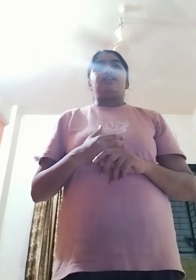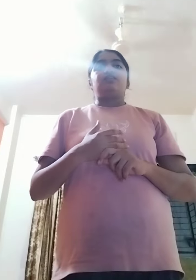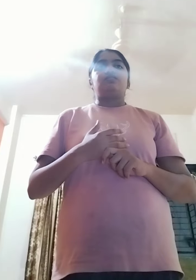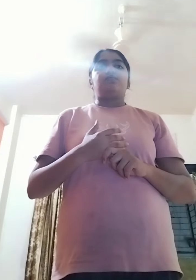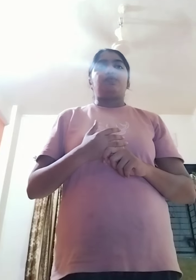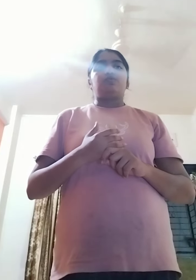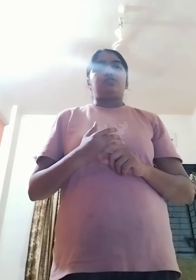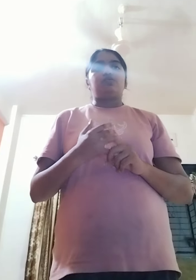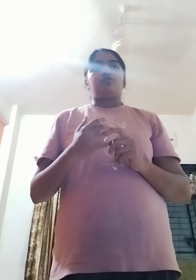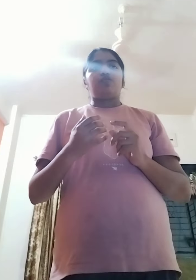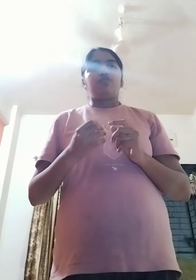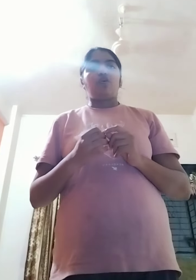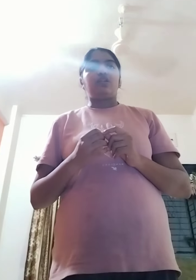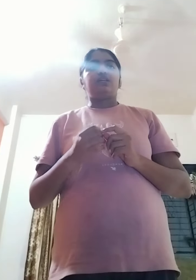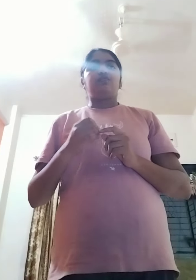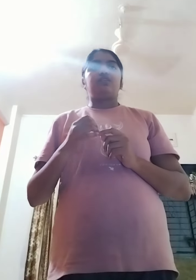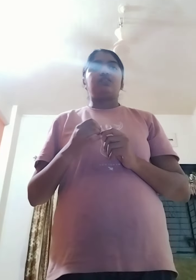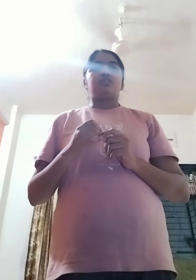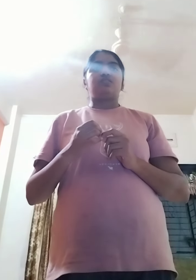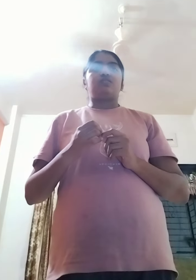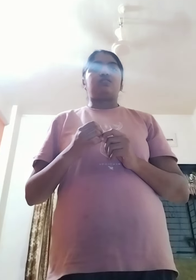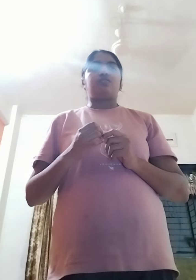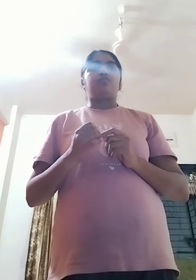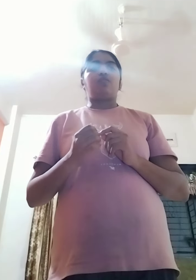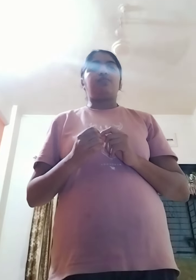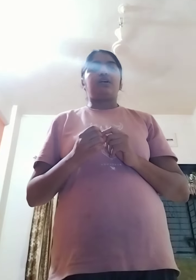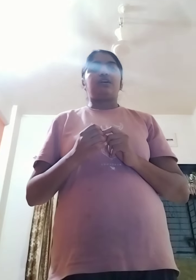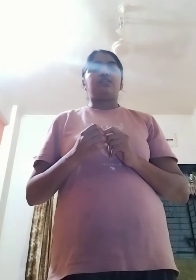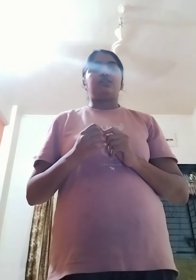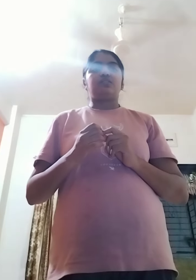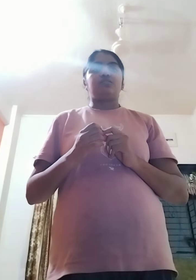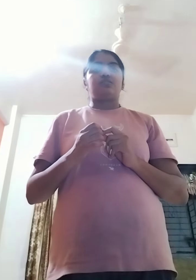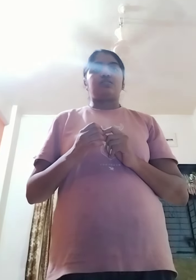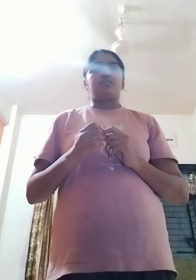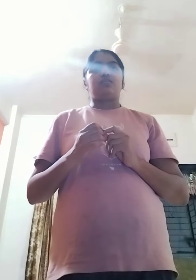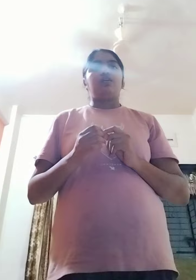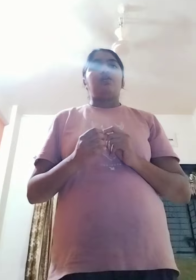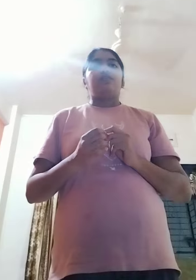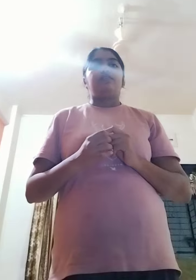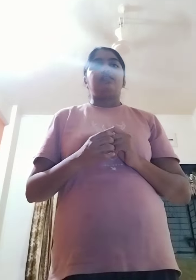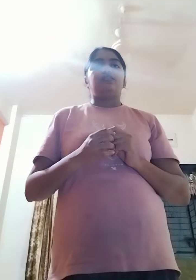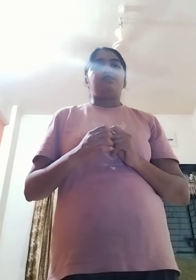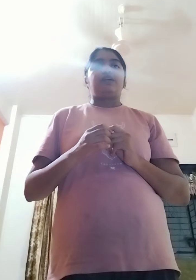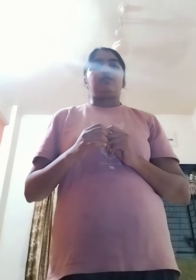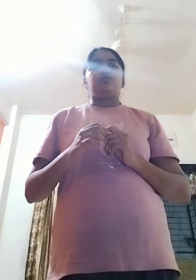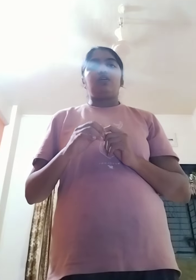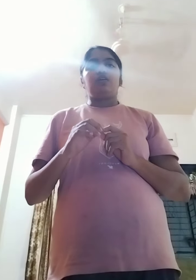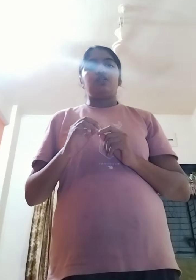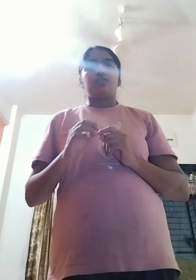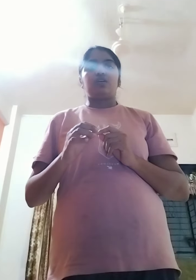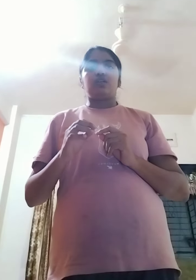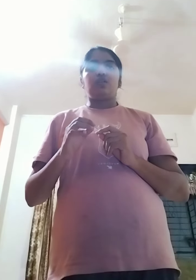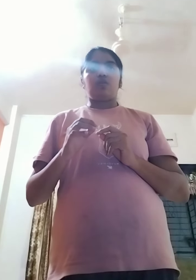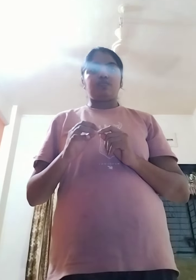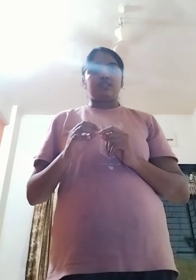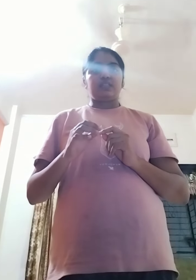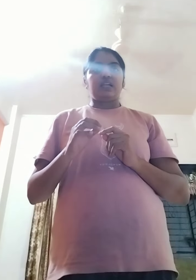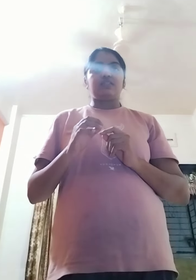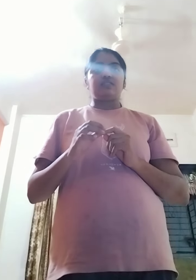is the process of calling one constructor from another constructor with respect to the current object, and this is the